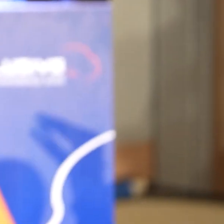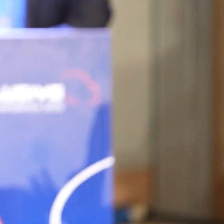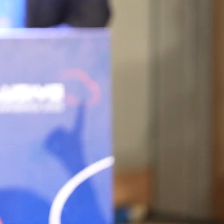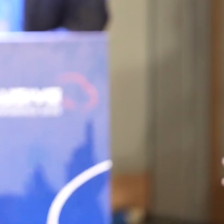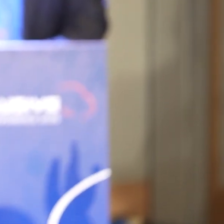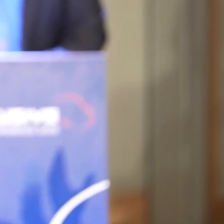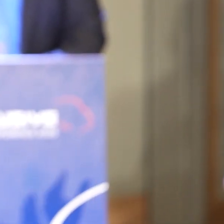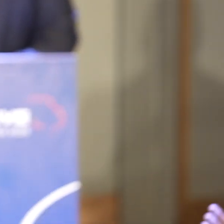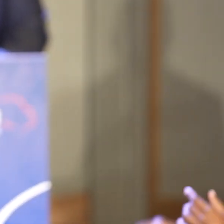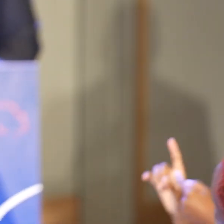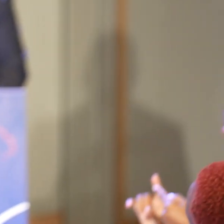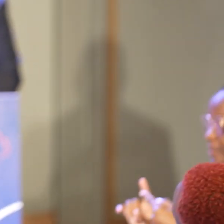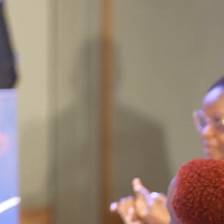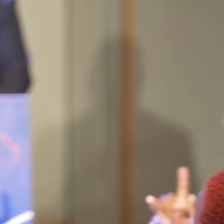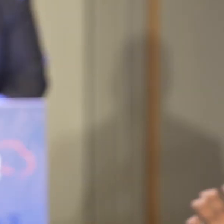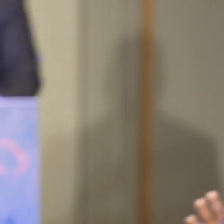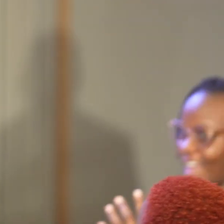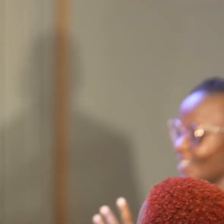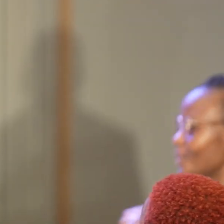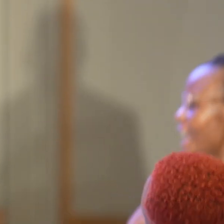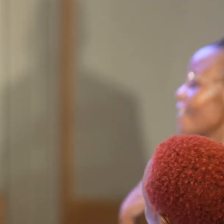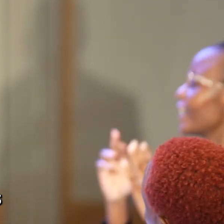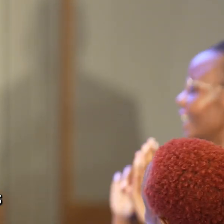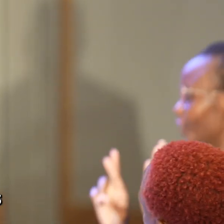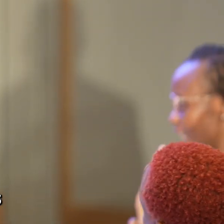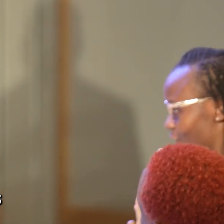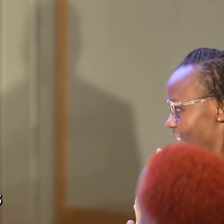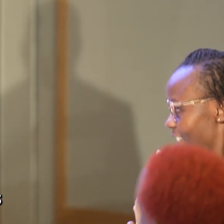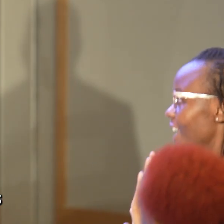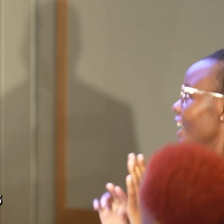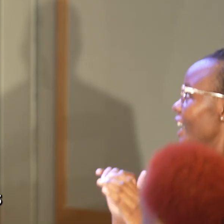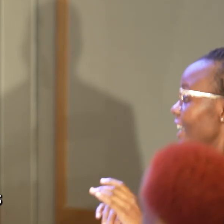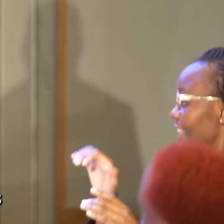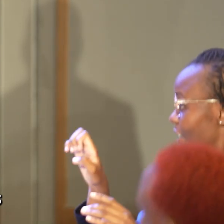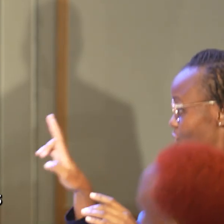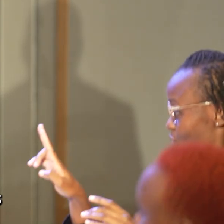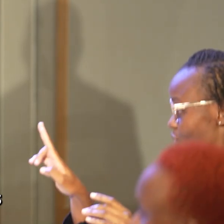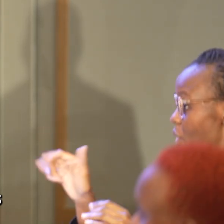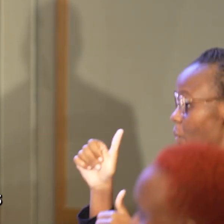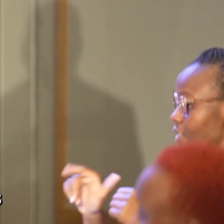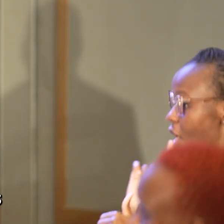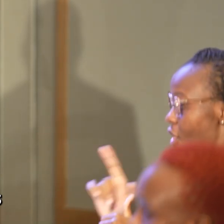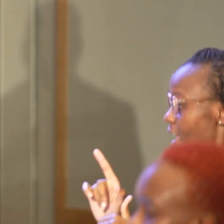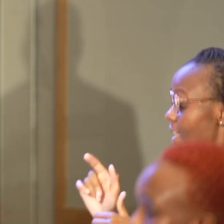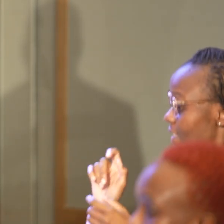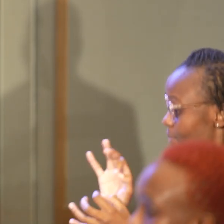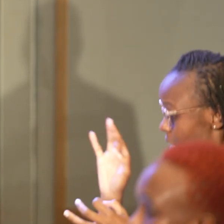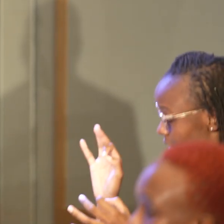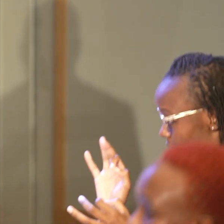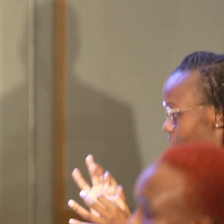that there is a regulation within EU that requires that certain products